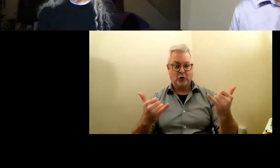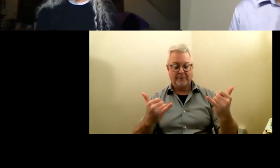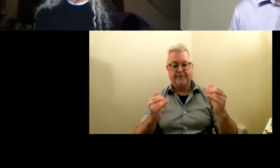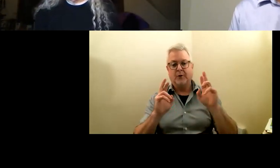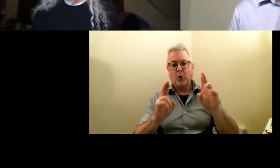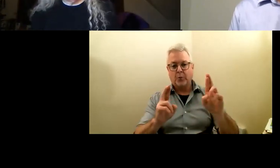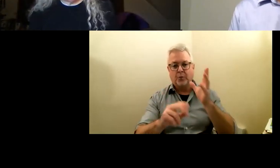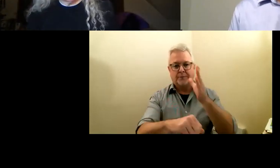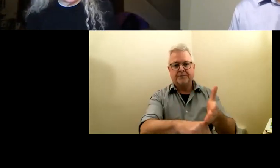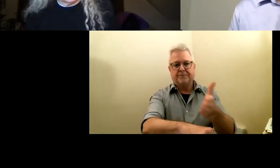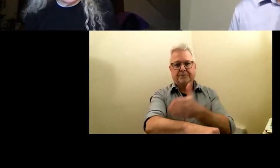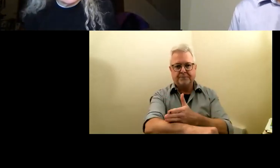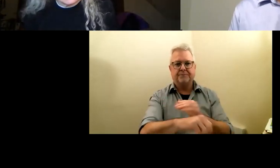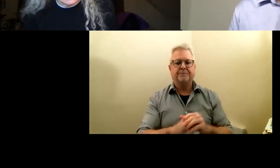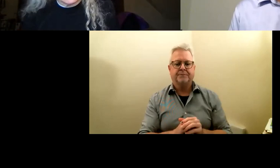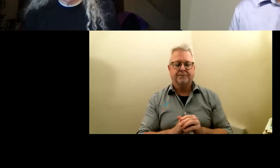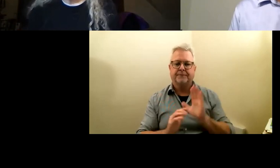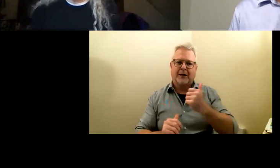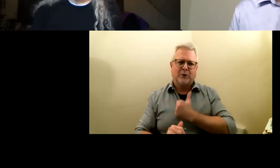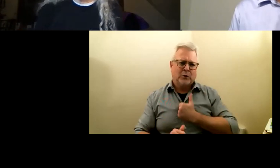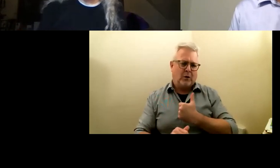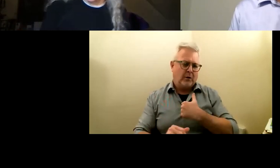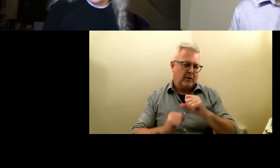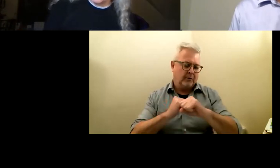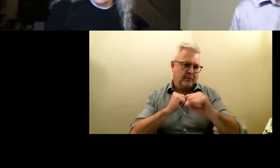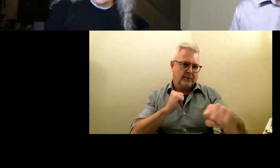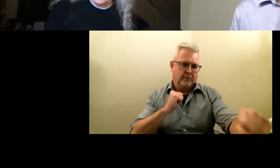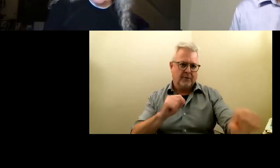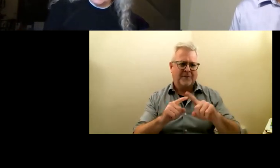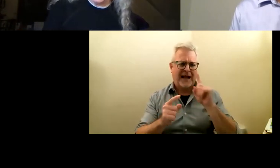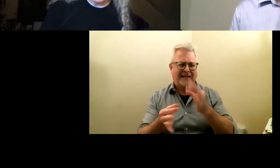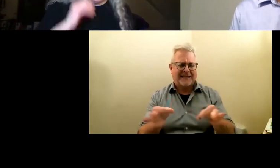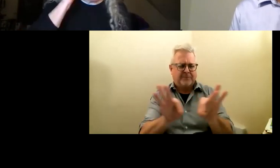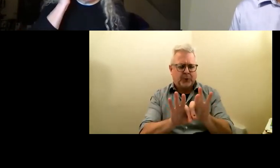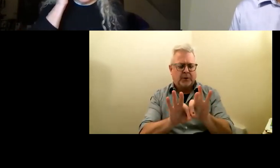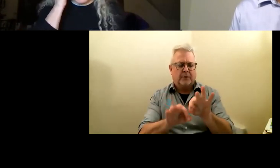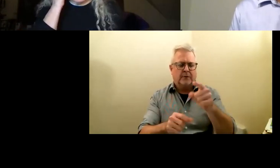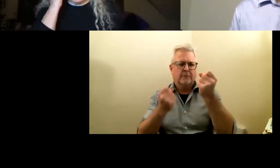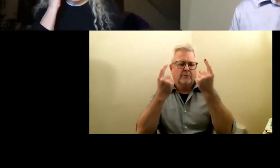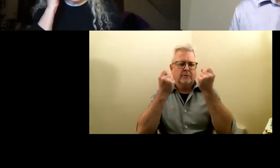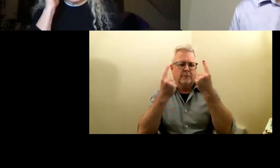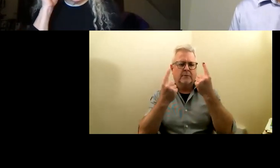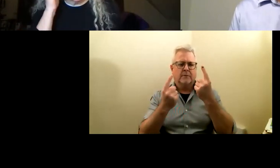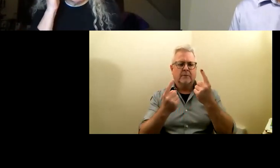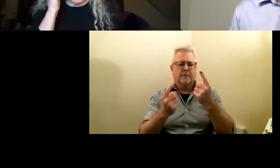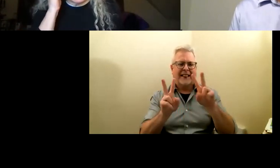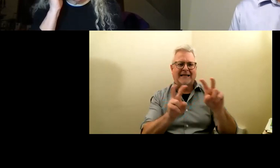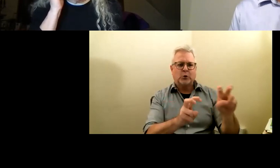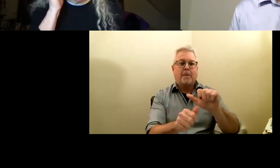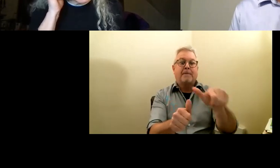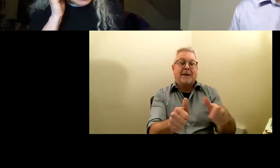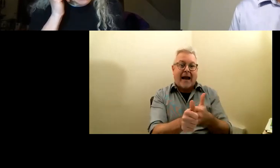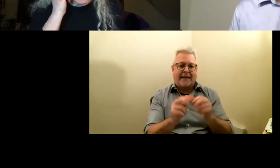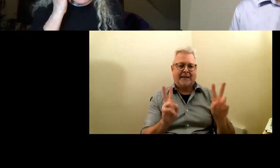new administration, with Biden taking office today, I'm hoping the situation will improve. I'm sorry to go on. I just think it's so important that